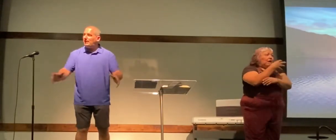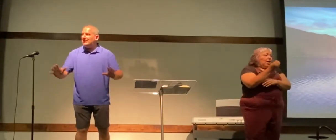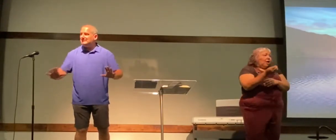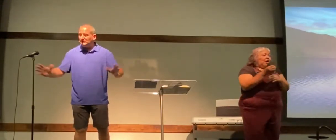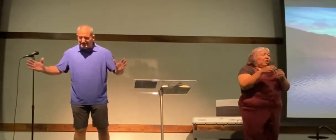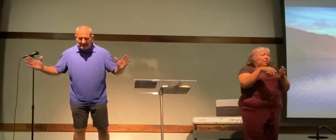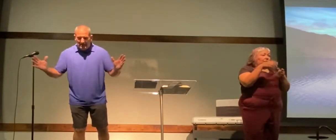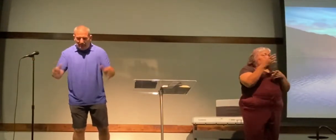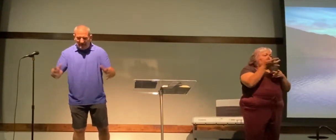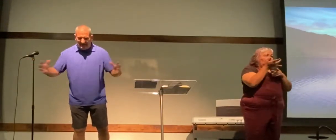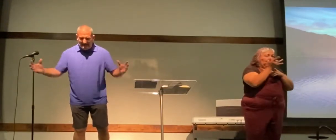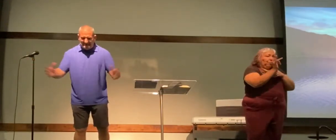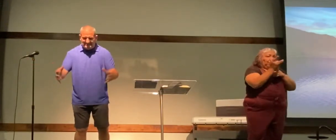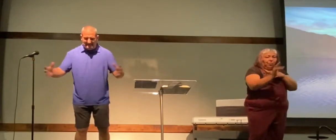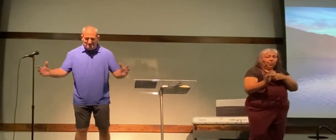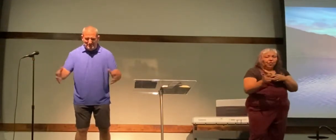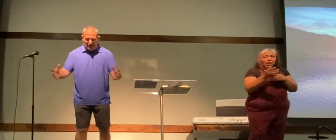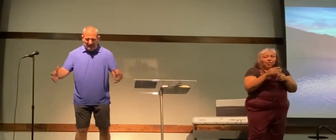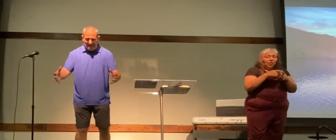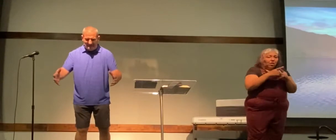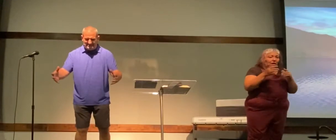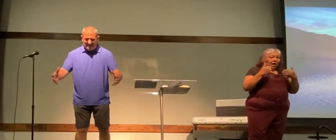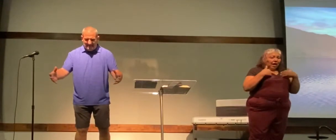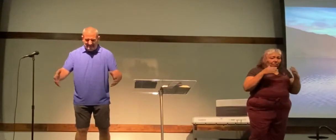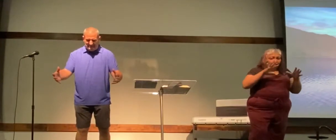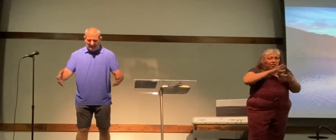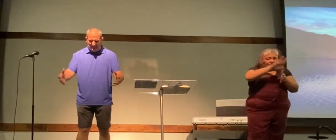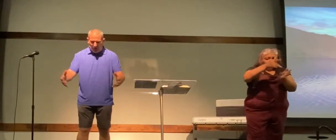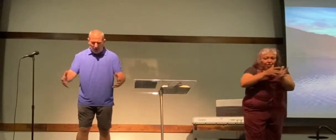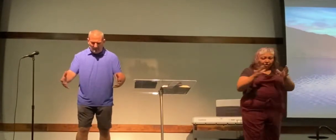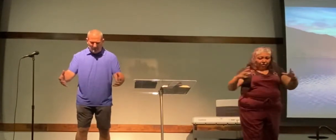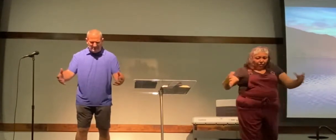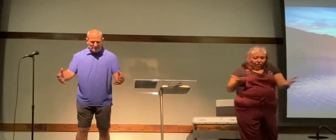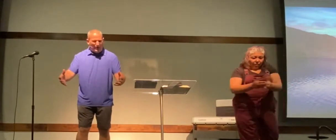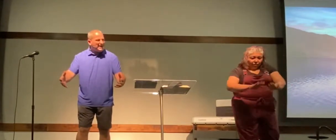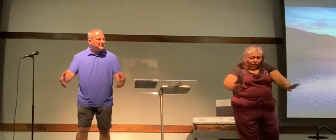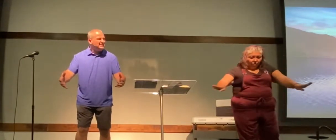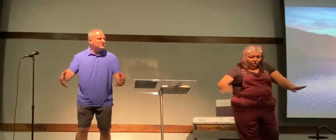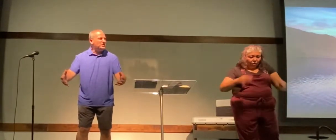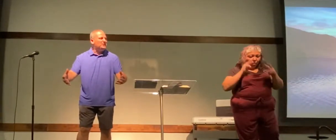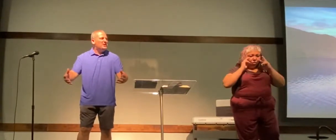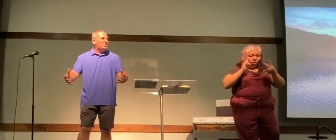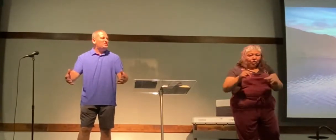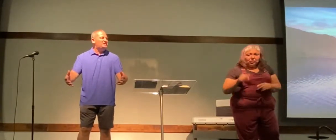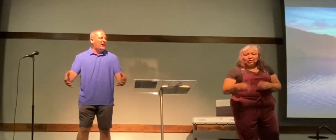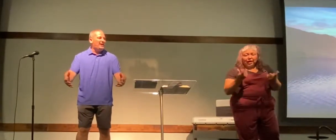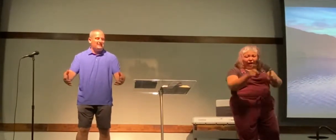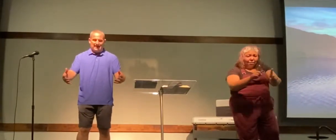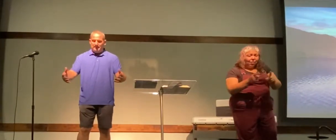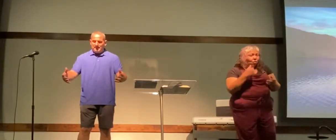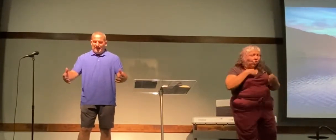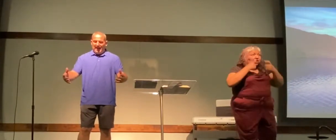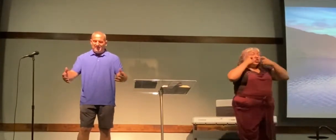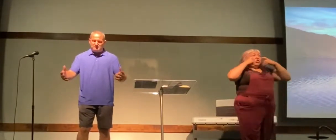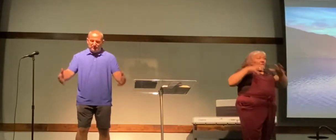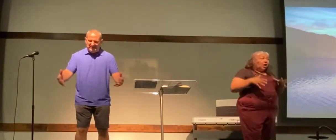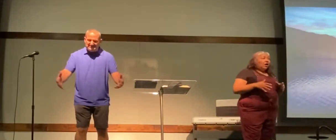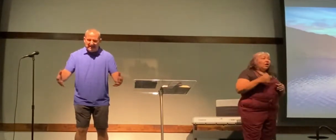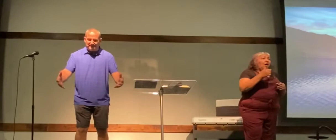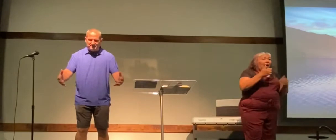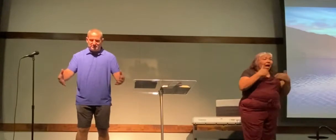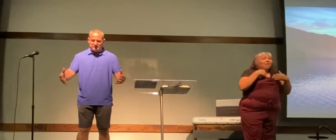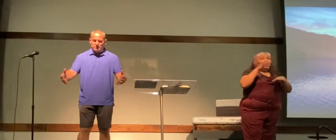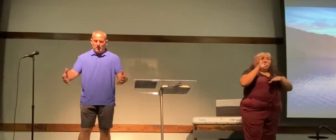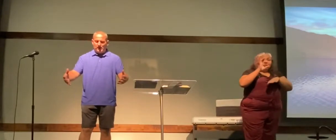razor blades, and they're just putting it into the middle of this floor, and we're just watching this, and we're stunned. And I have